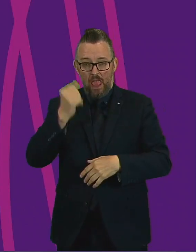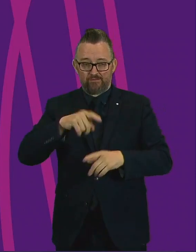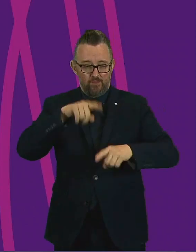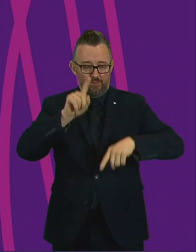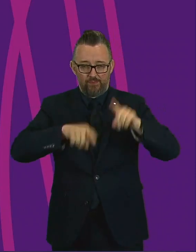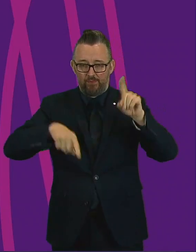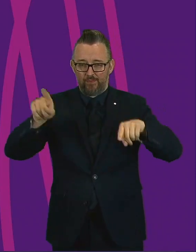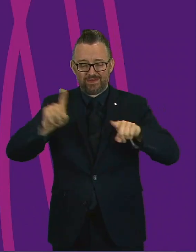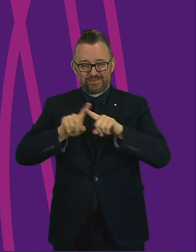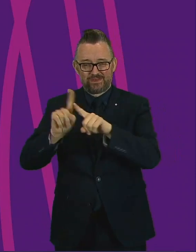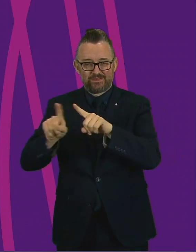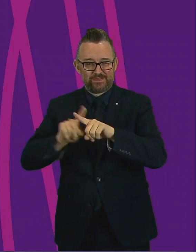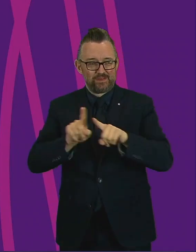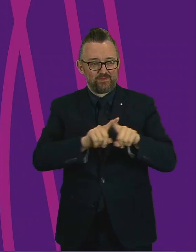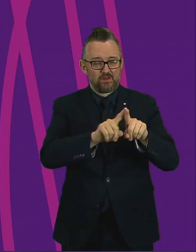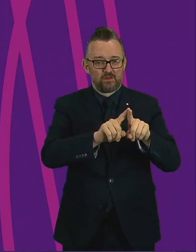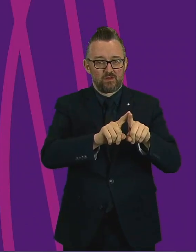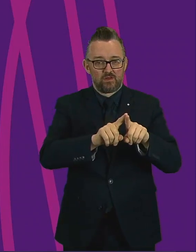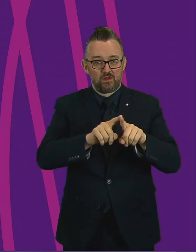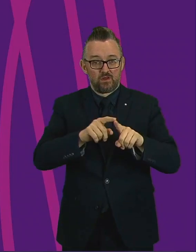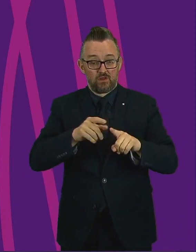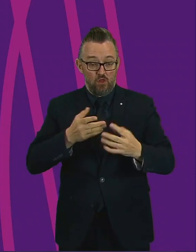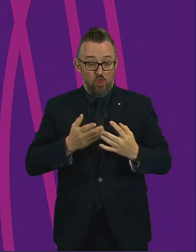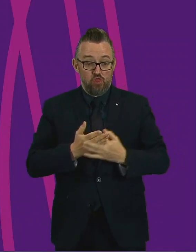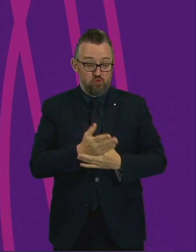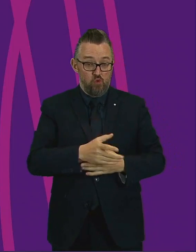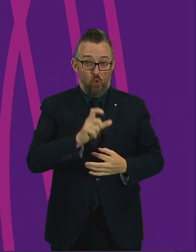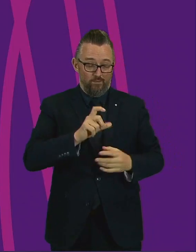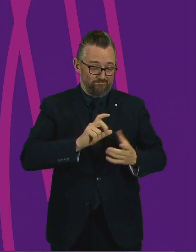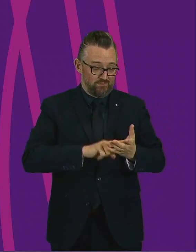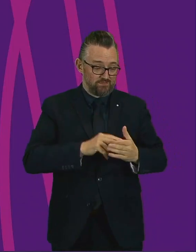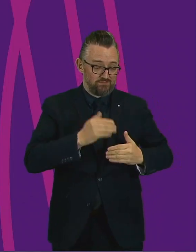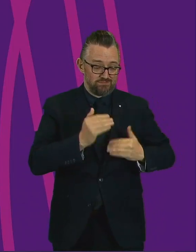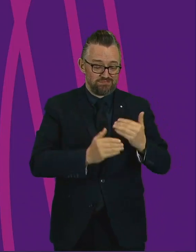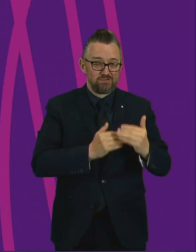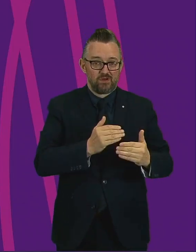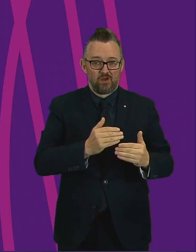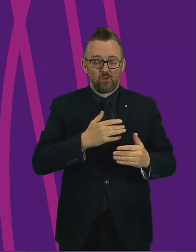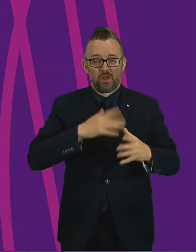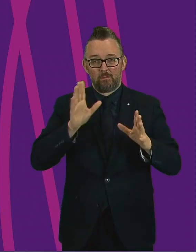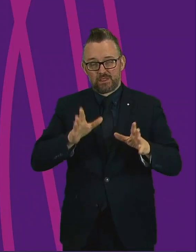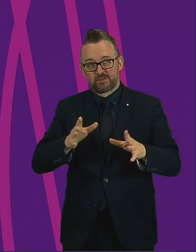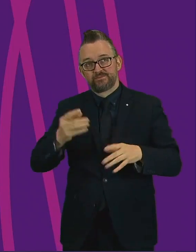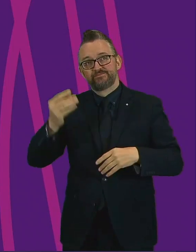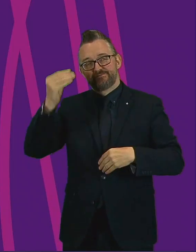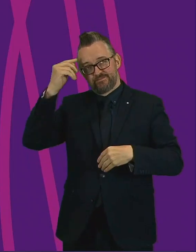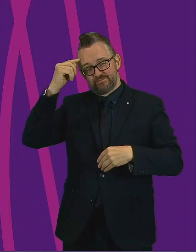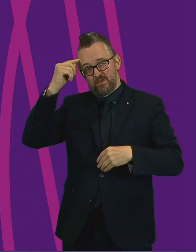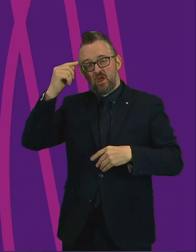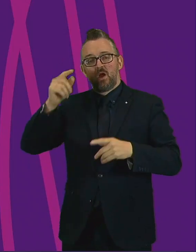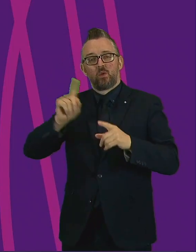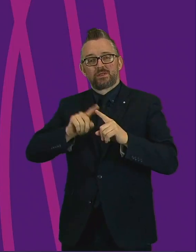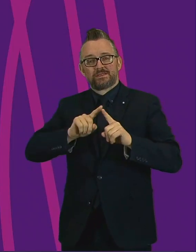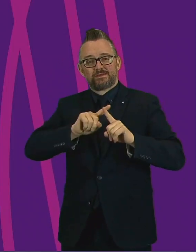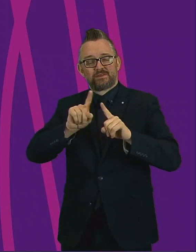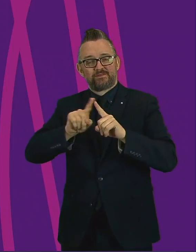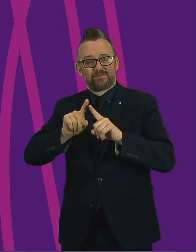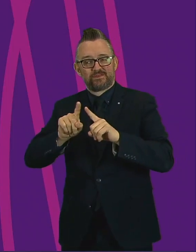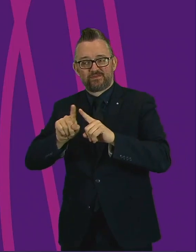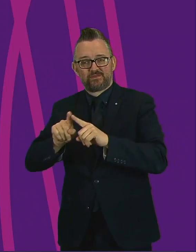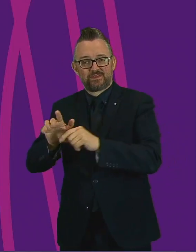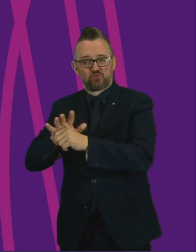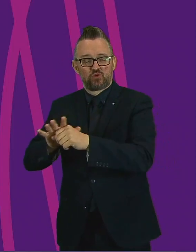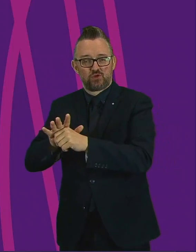are at stake here. And as we go further through this crisis, we will try to respond to and take account of as many of these as we can, but